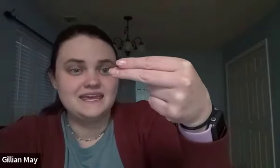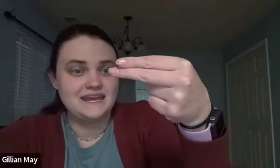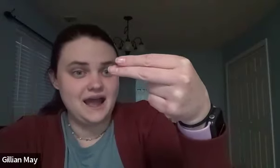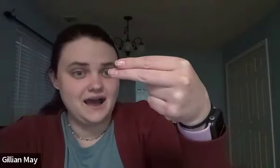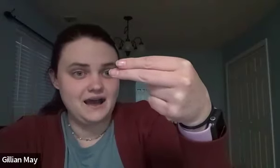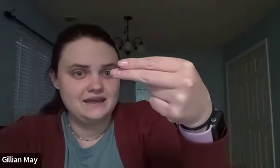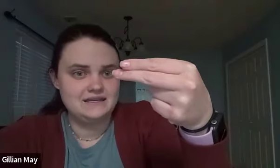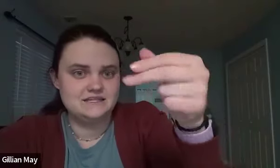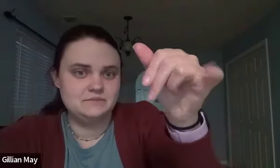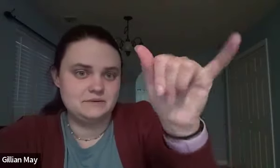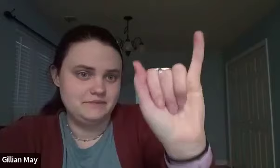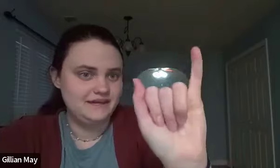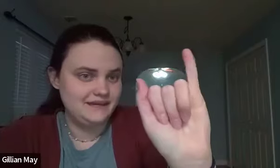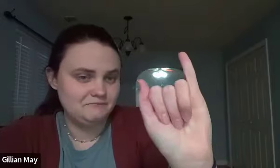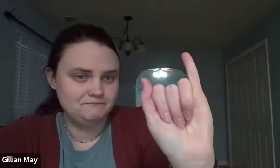Then I is going to be a pinky.